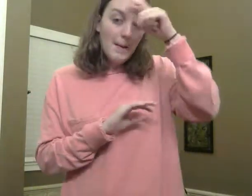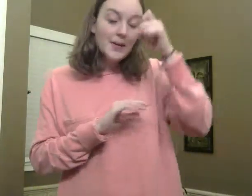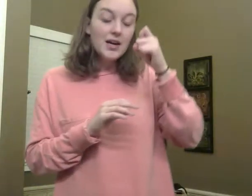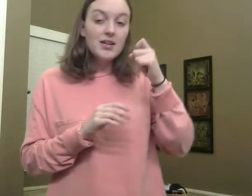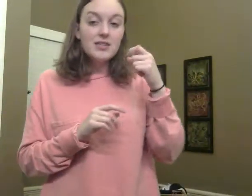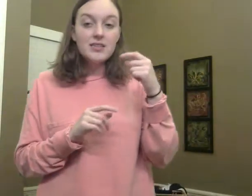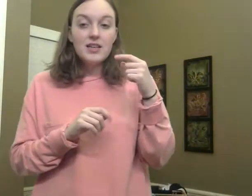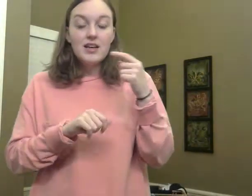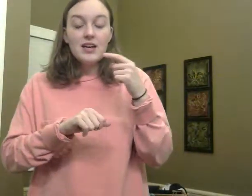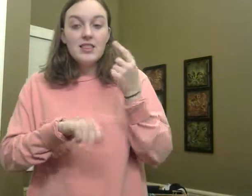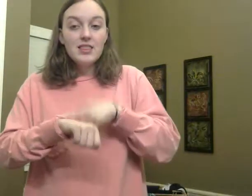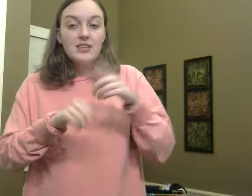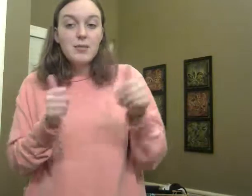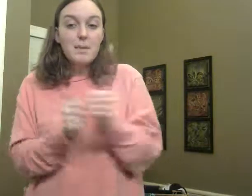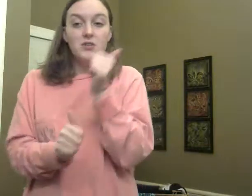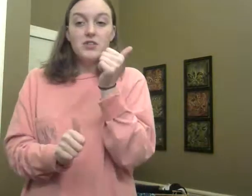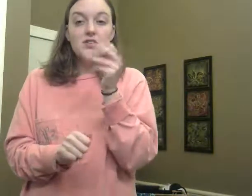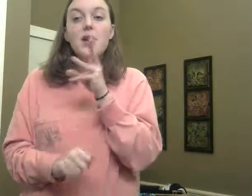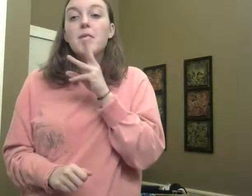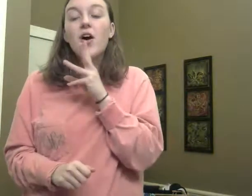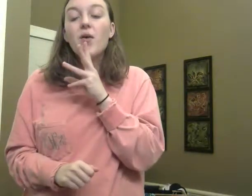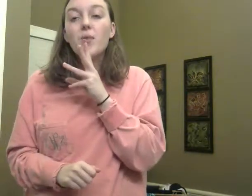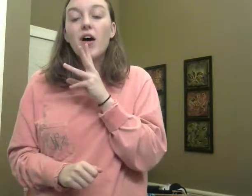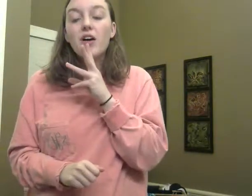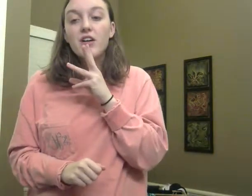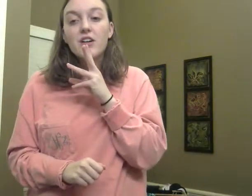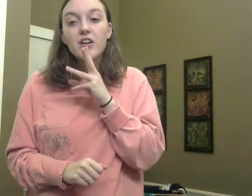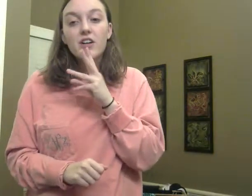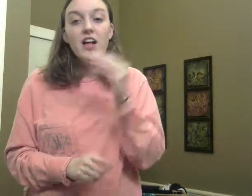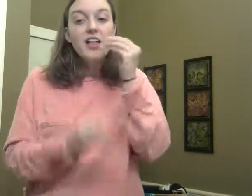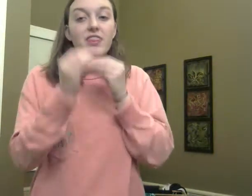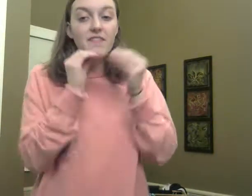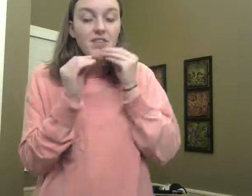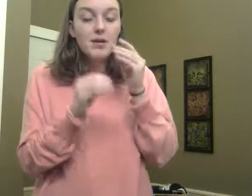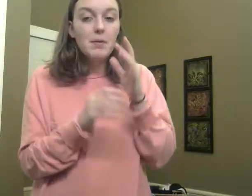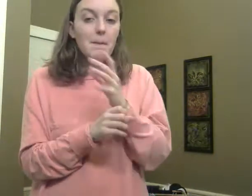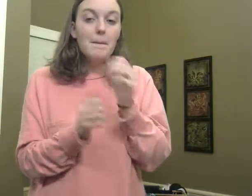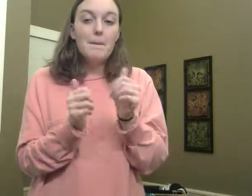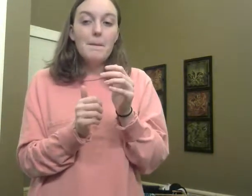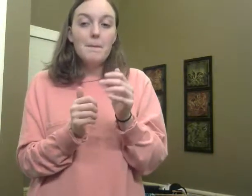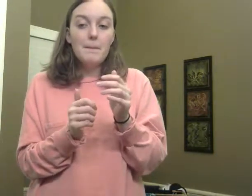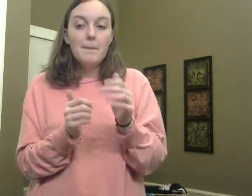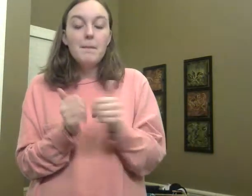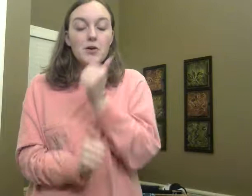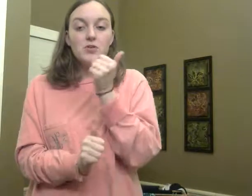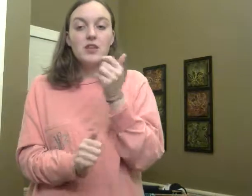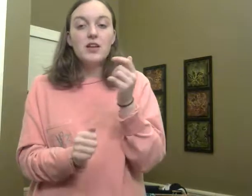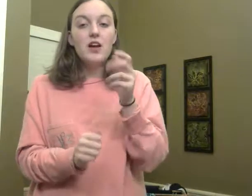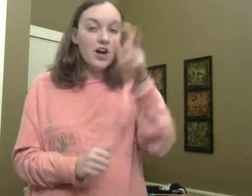of their time on water, water striders feed mostly on insects that live near water. Let's